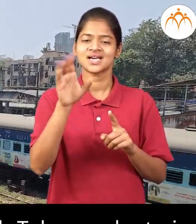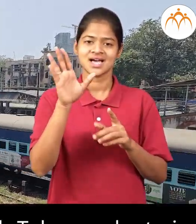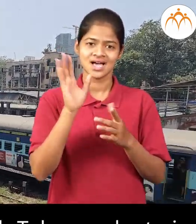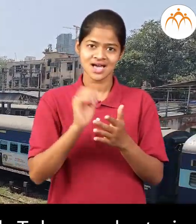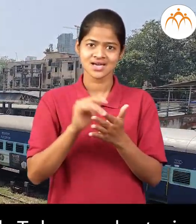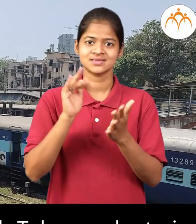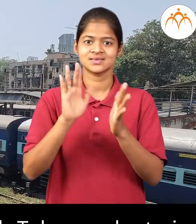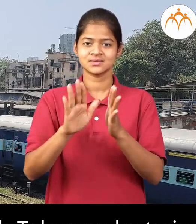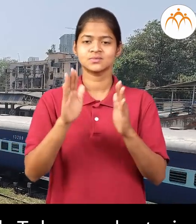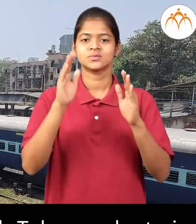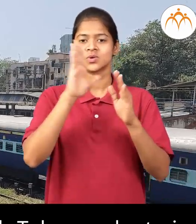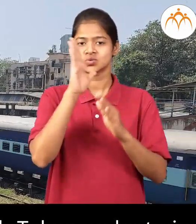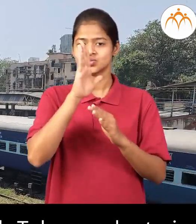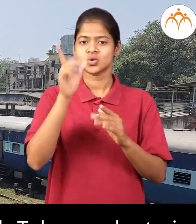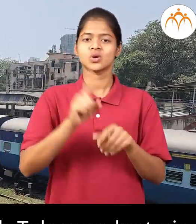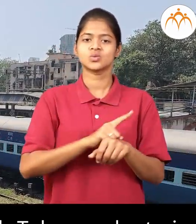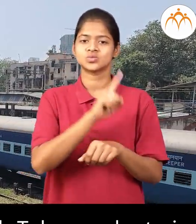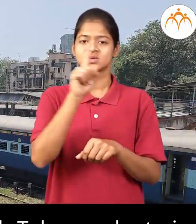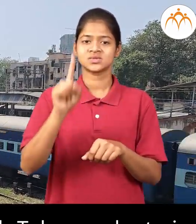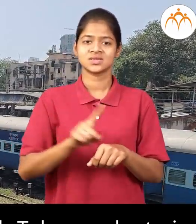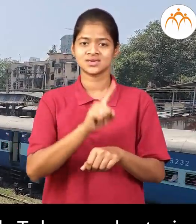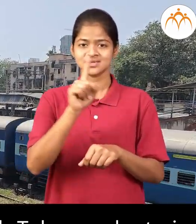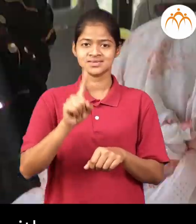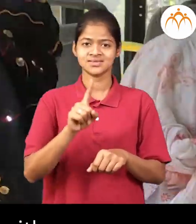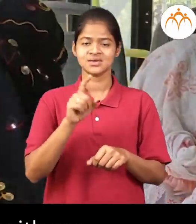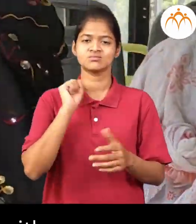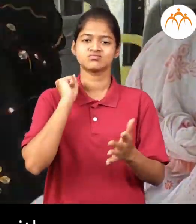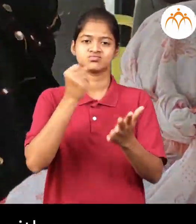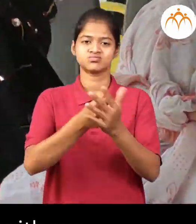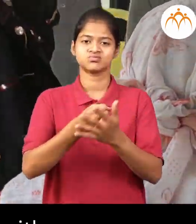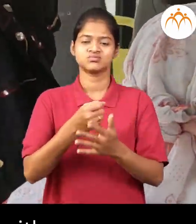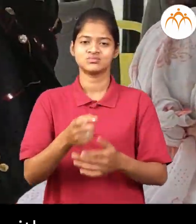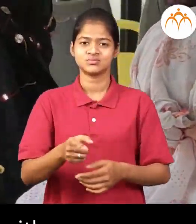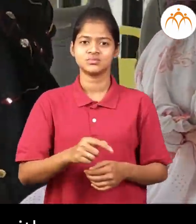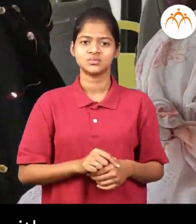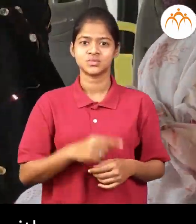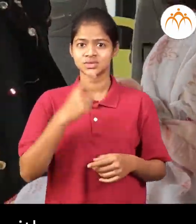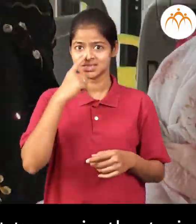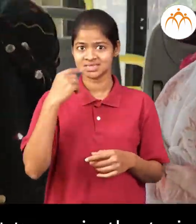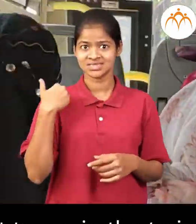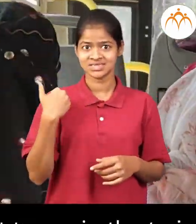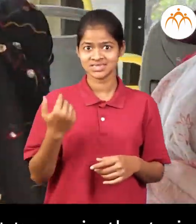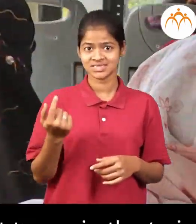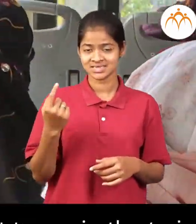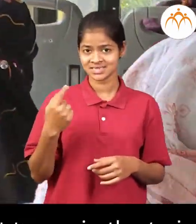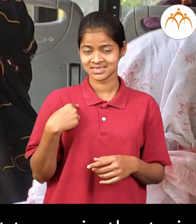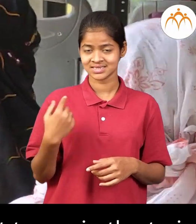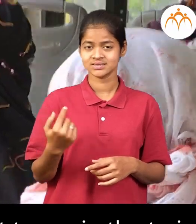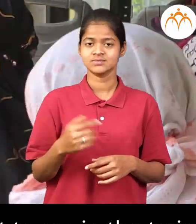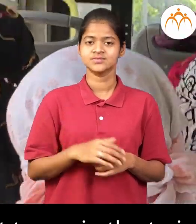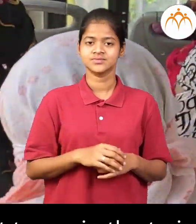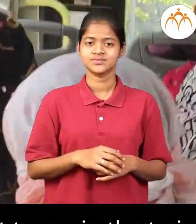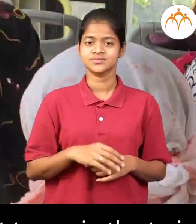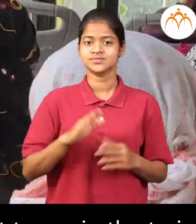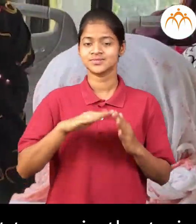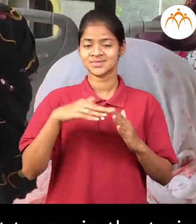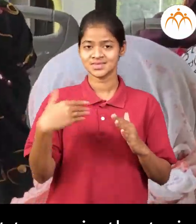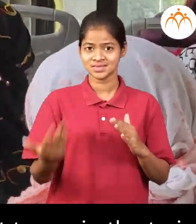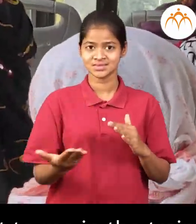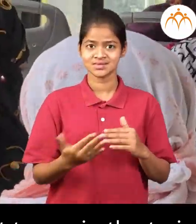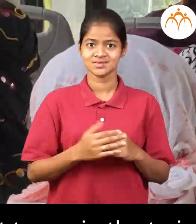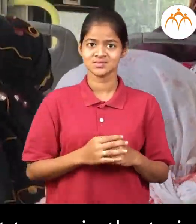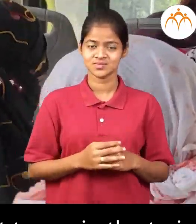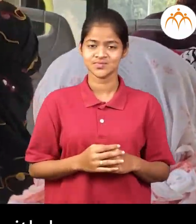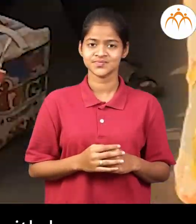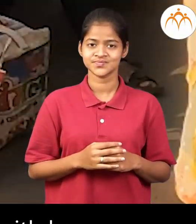took us one hour to reach Talegao by train. My mother was with me. One auntie was sitting next to